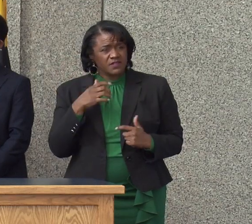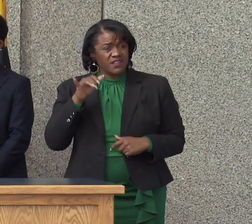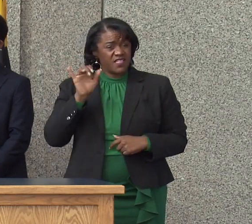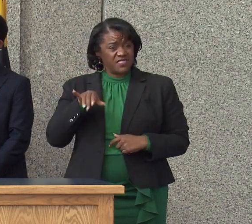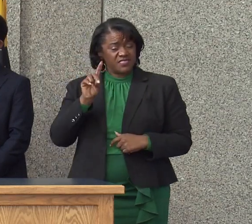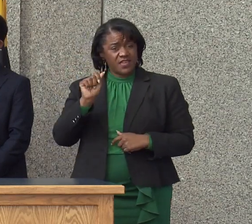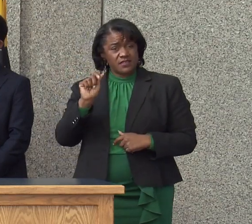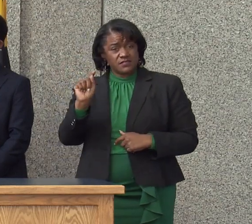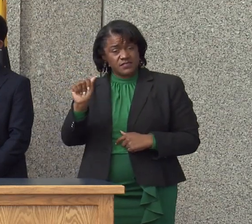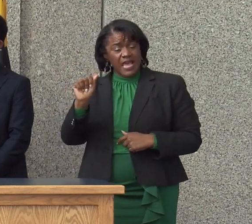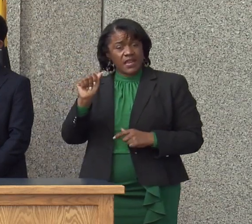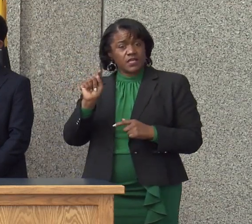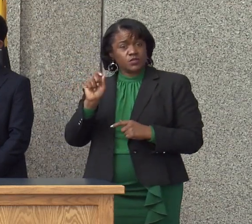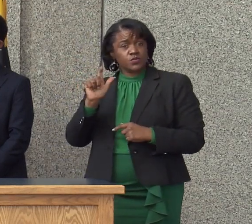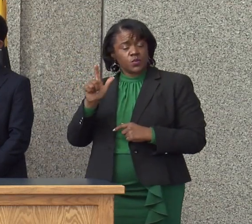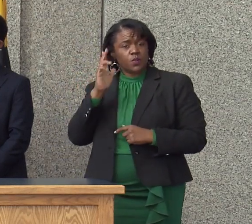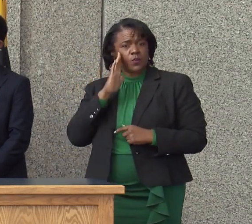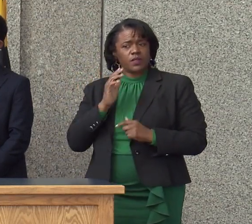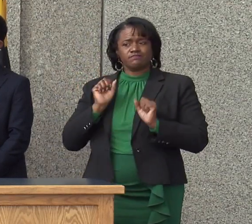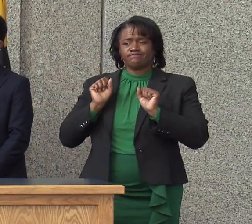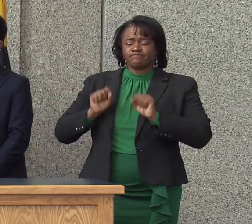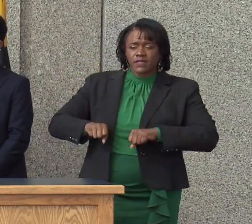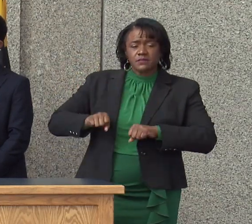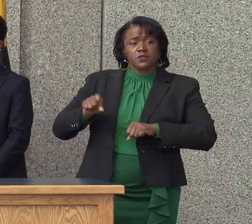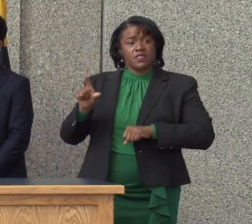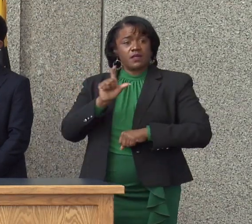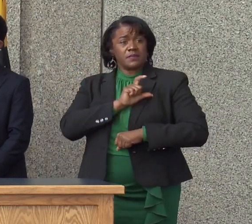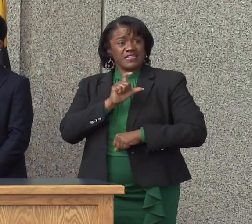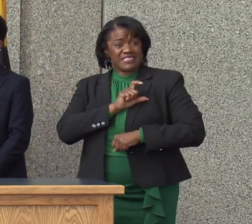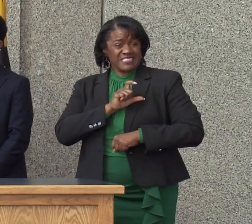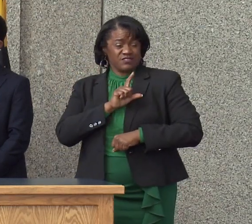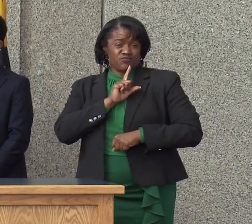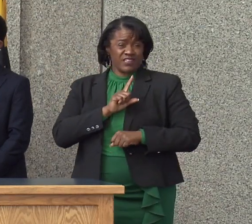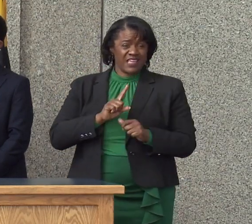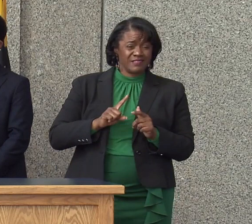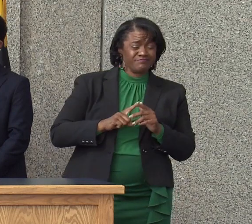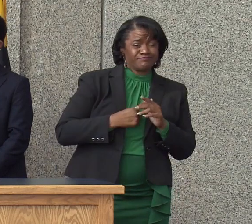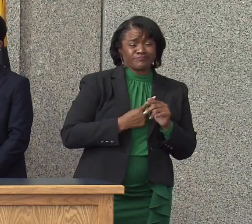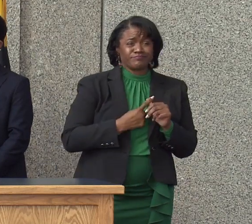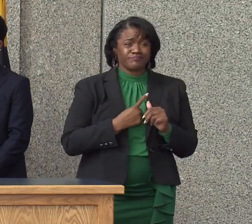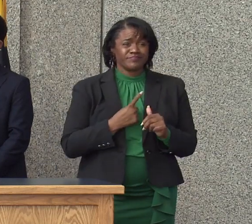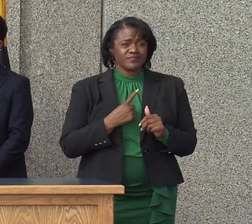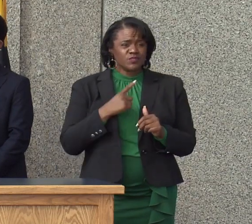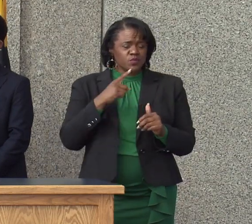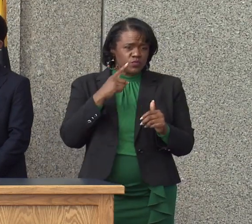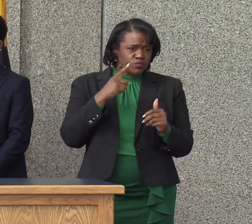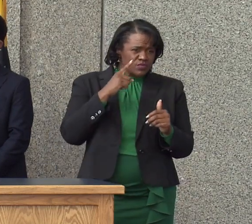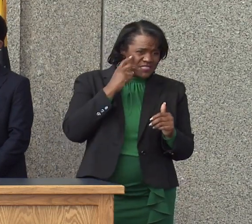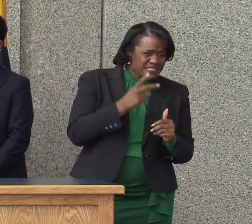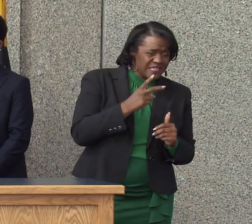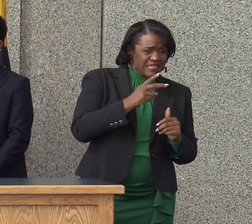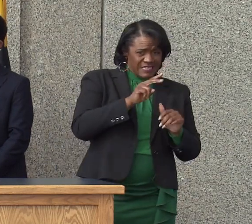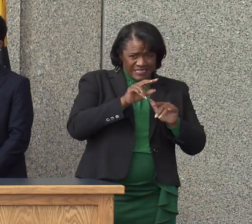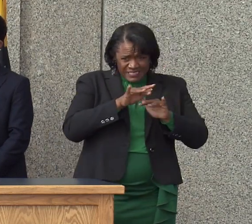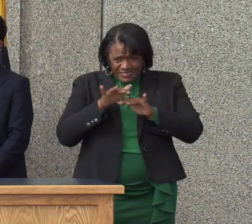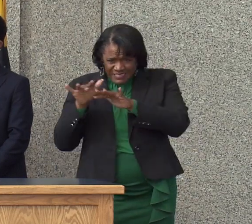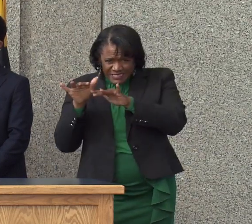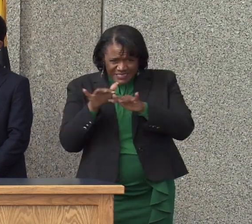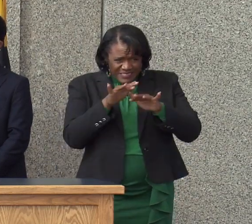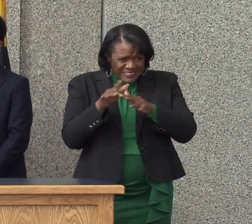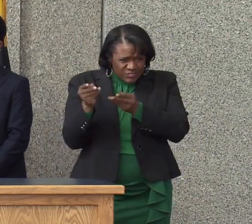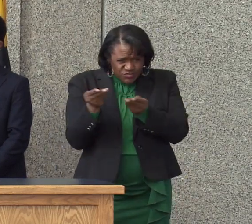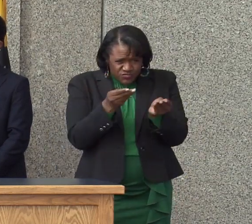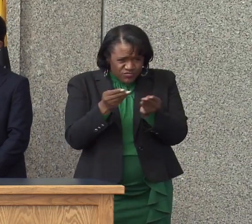data intelligence tool will enable detectives at the ground level to identify intra and interstate gun trafficking